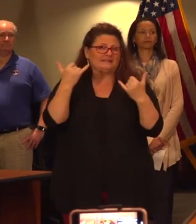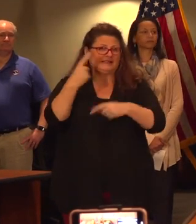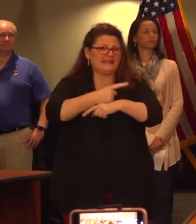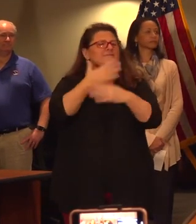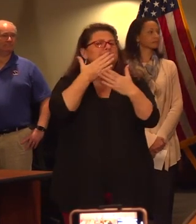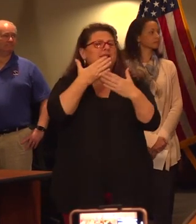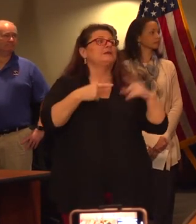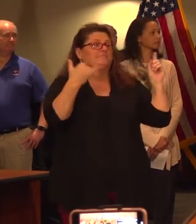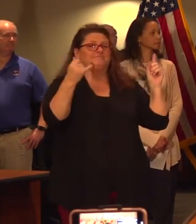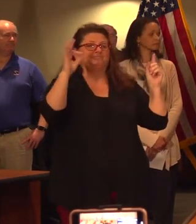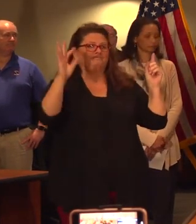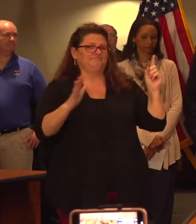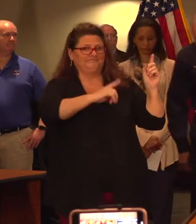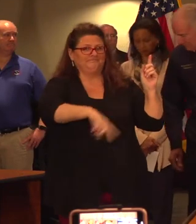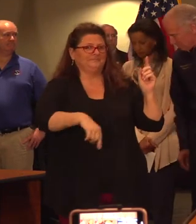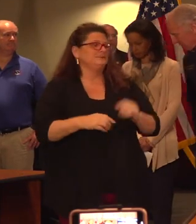Chaplain Darden.